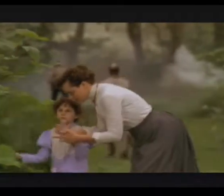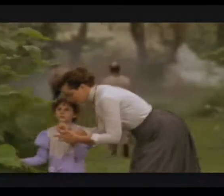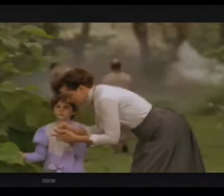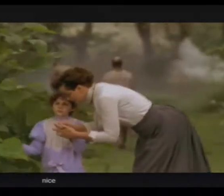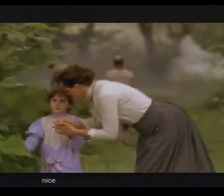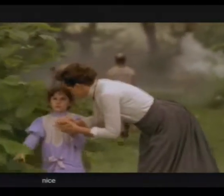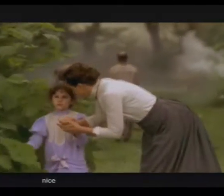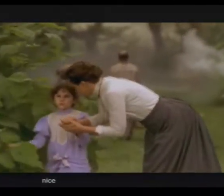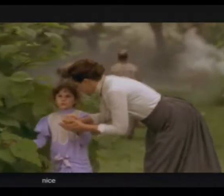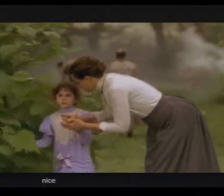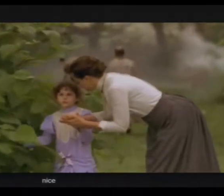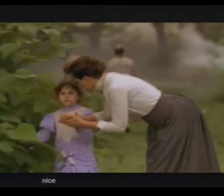leaf.